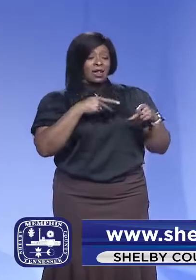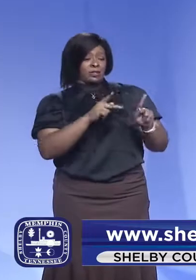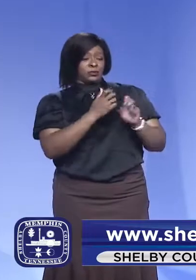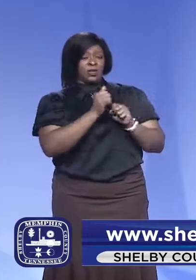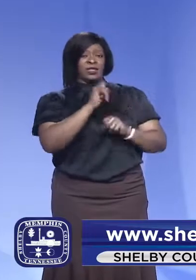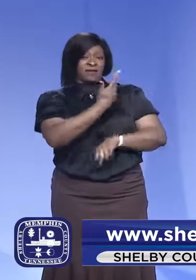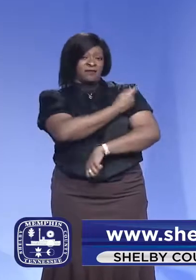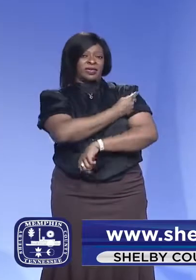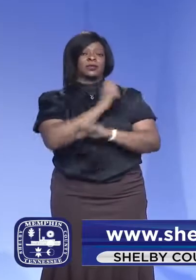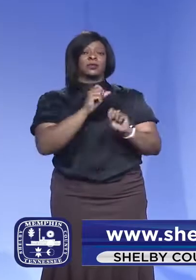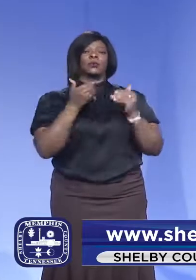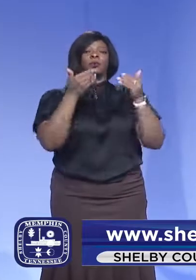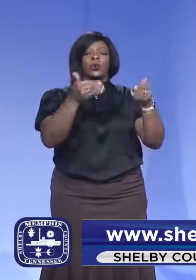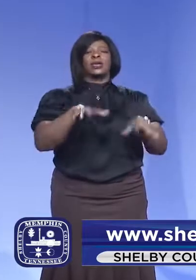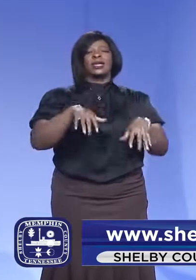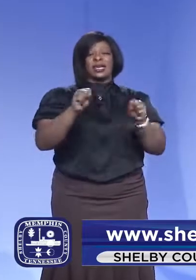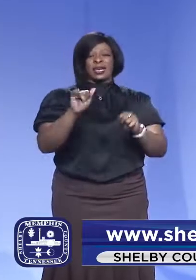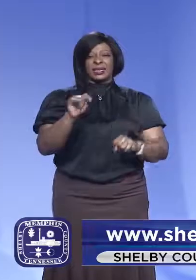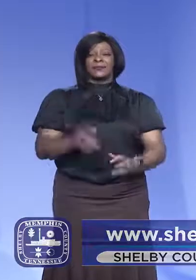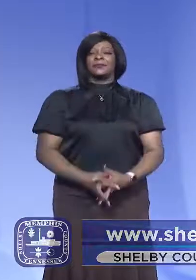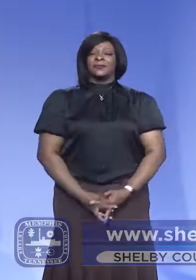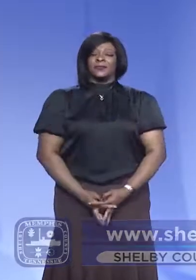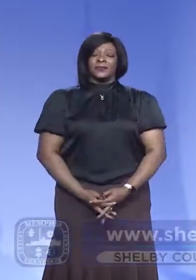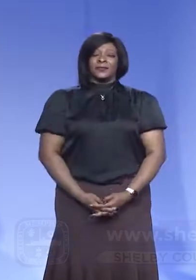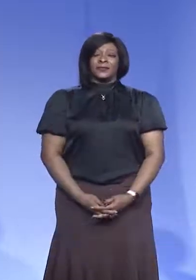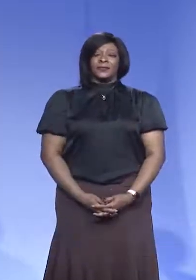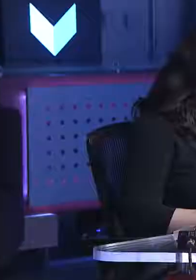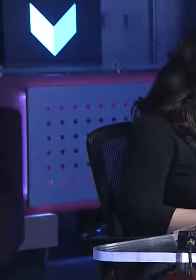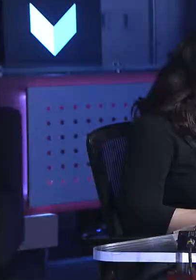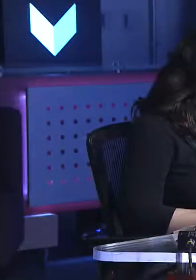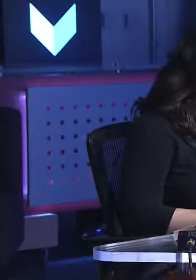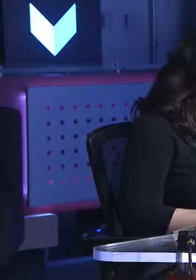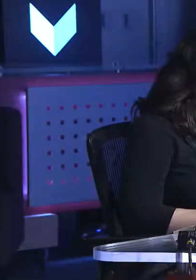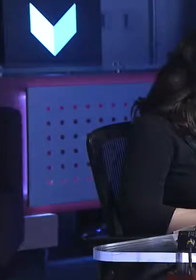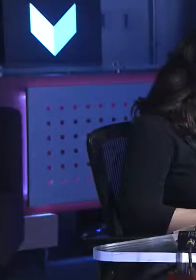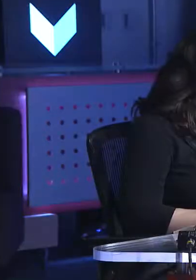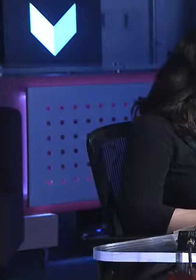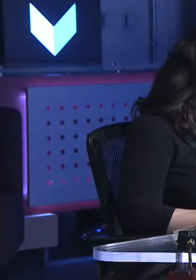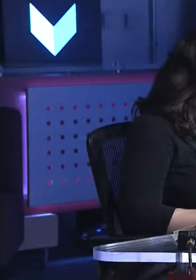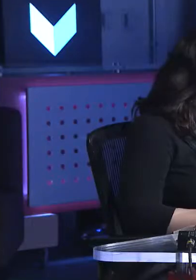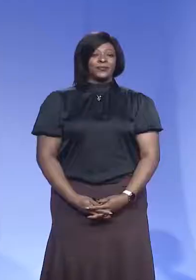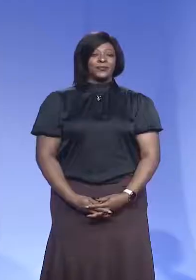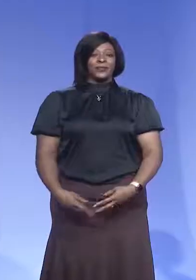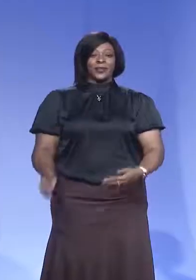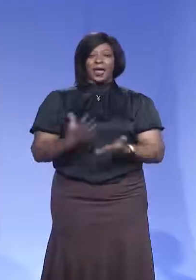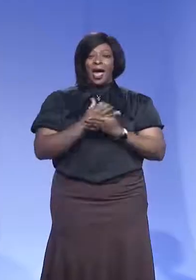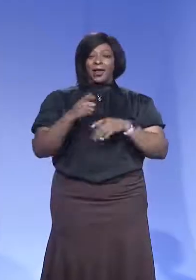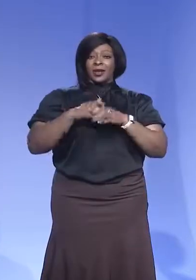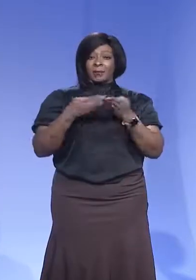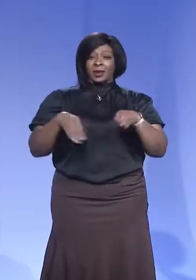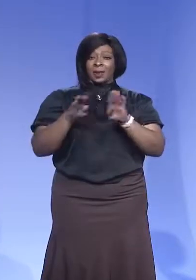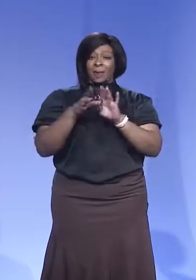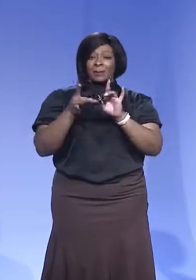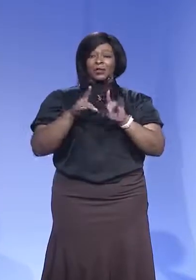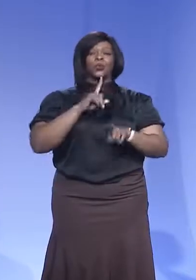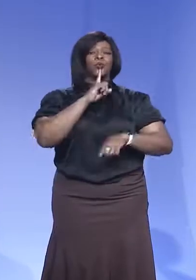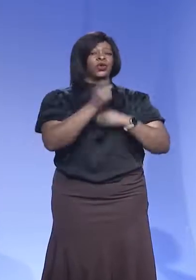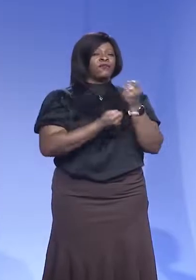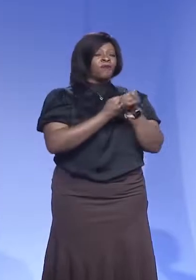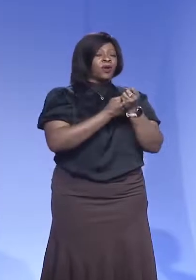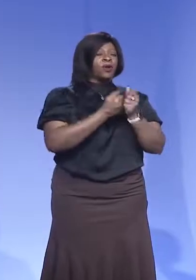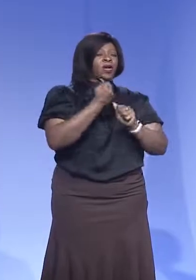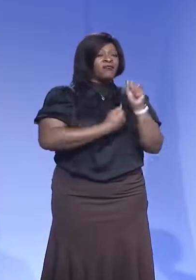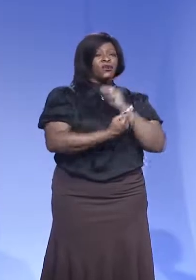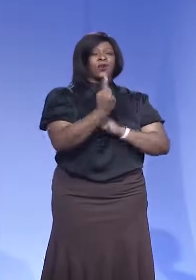get the vaccine can go ahead and take the vaccine. We are out of time. Are there any closing messages today? Just want to reinforce to